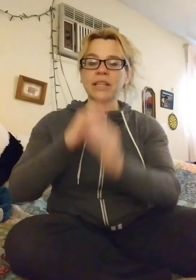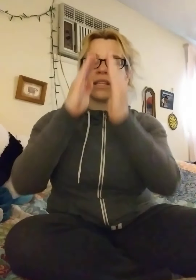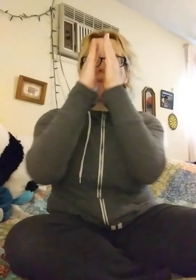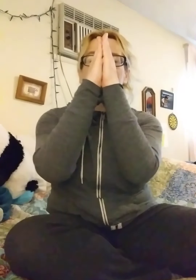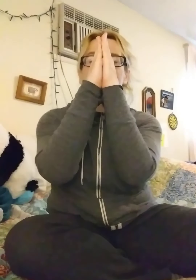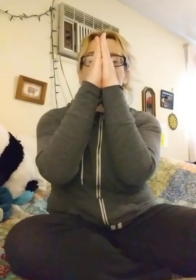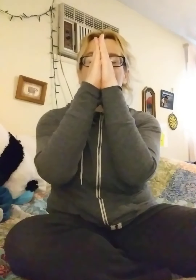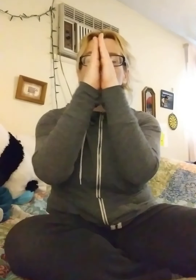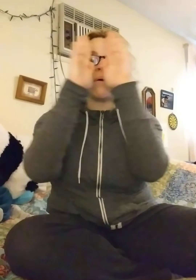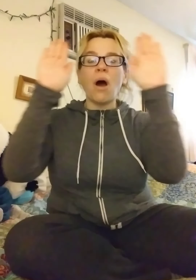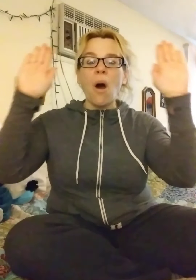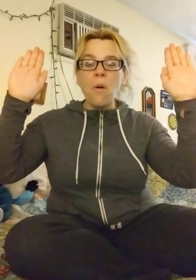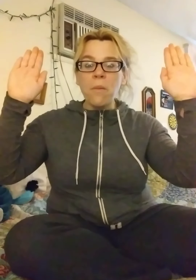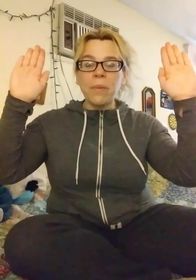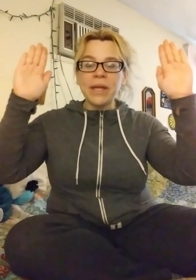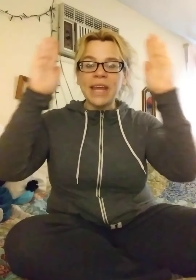the bus go